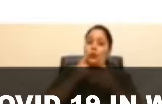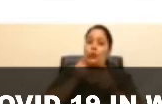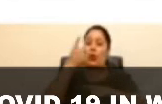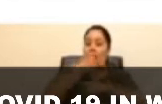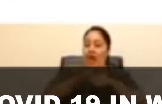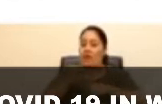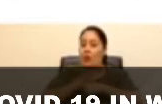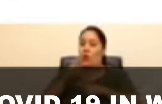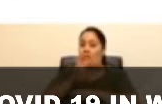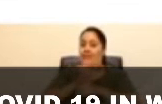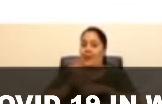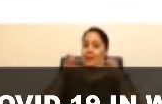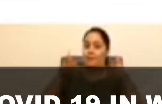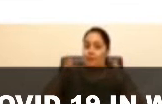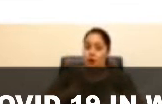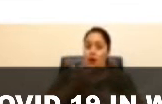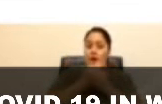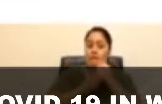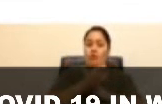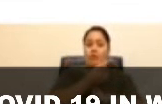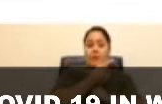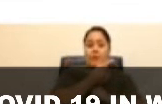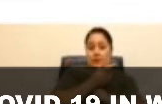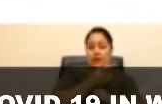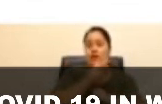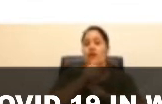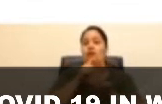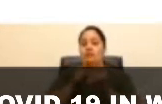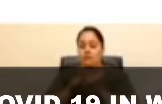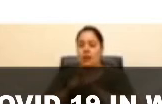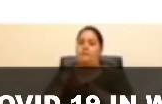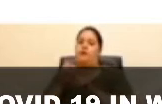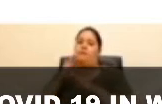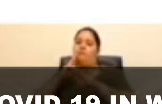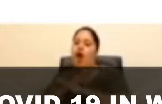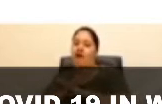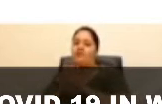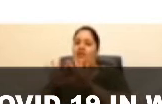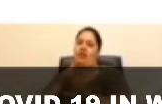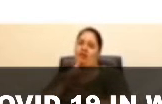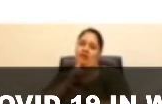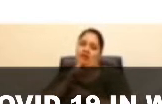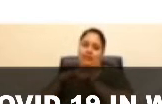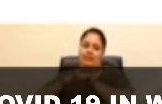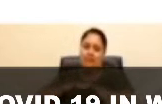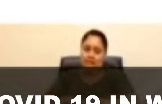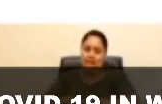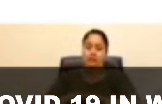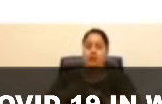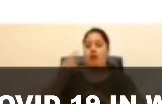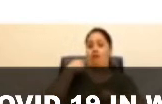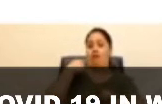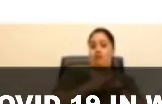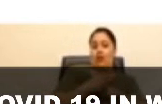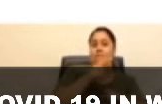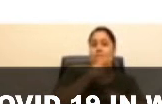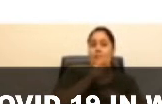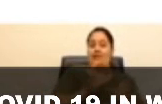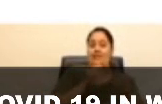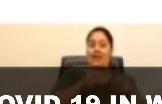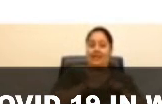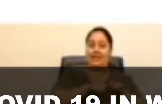both in the public sector and then 10,000 in the private sector. This last week, our tests in the public sector has increased. So